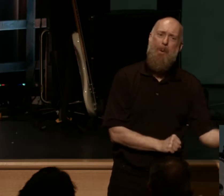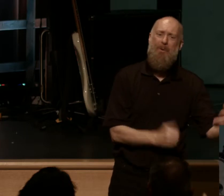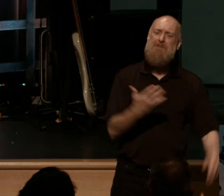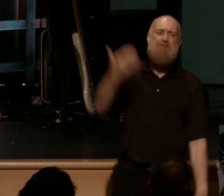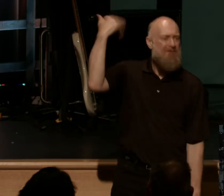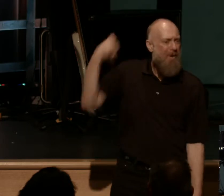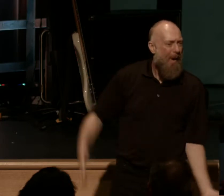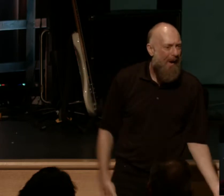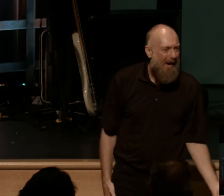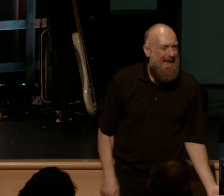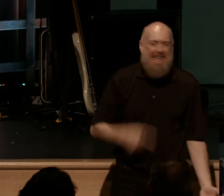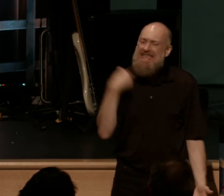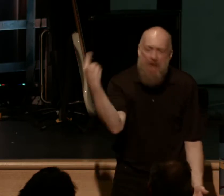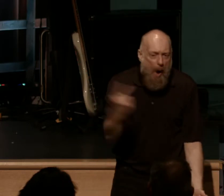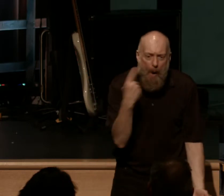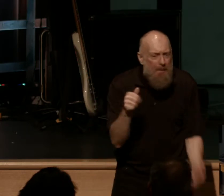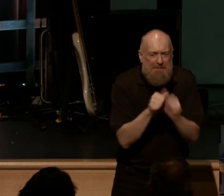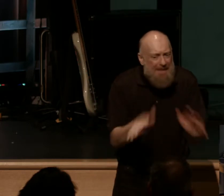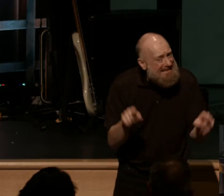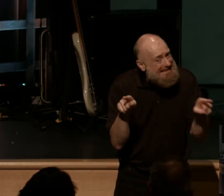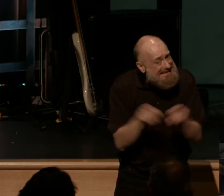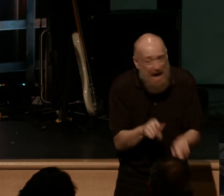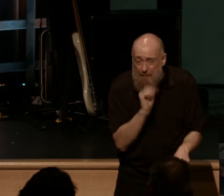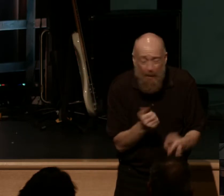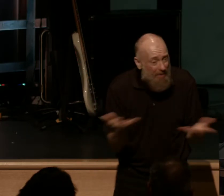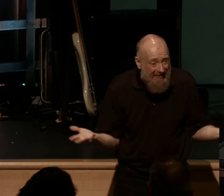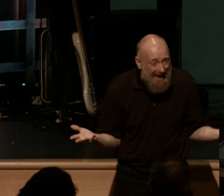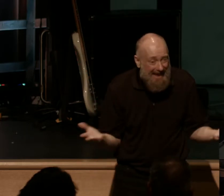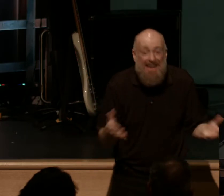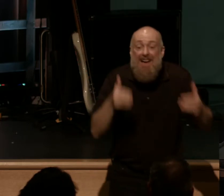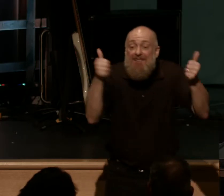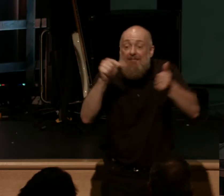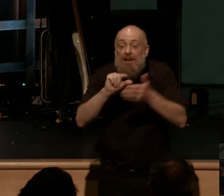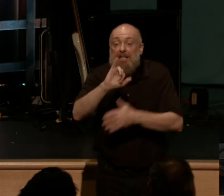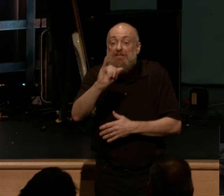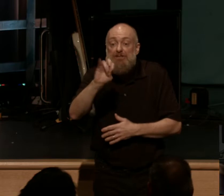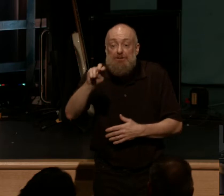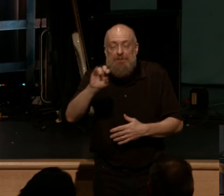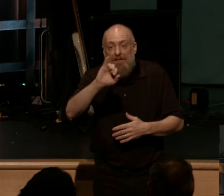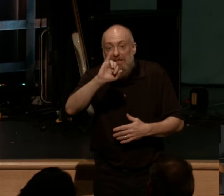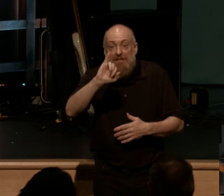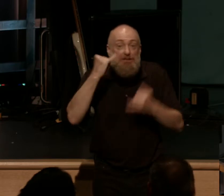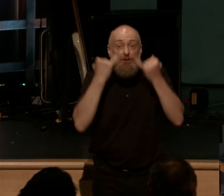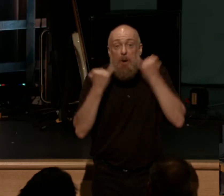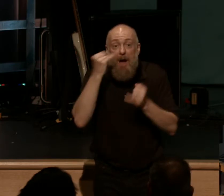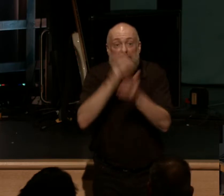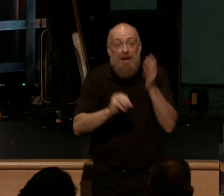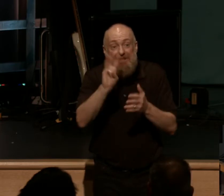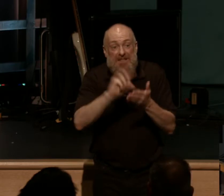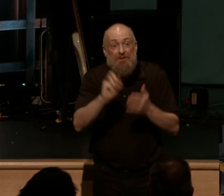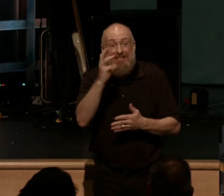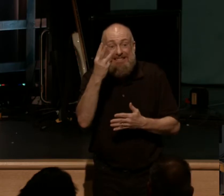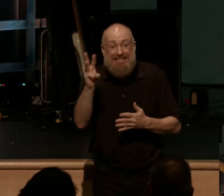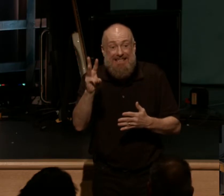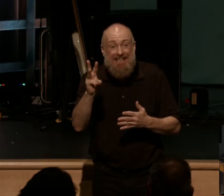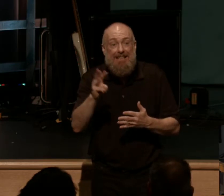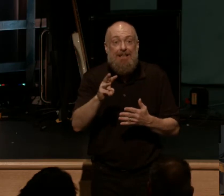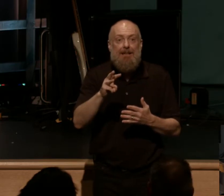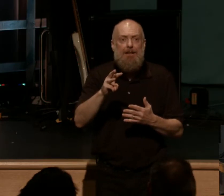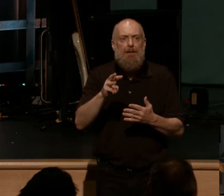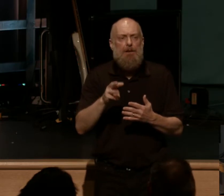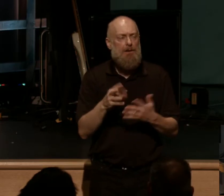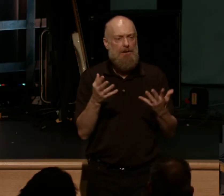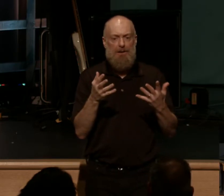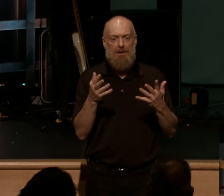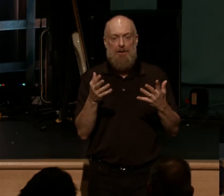the things he has always blessed. A fantastic verse for this was Jeremiah 6:16. And it says, stand by the crossroads and look.